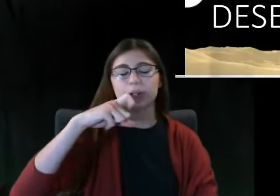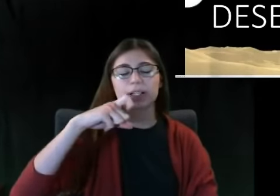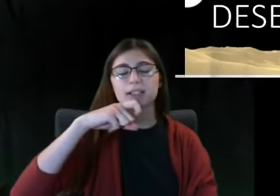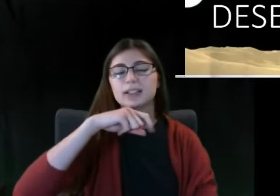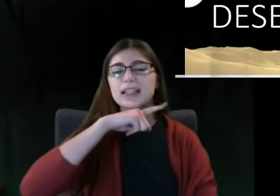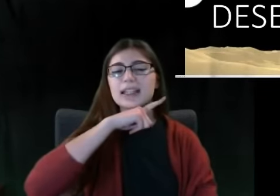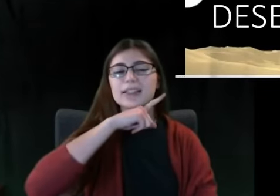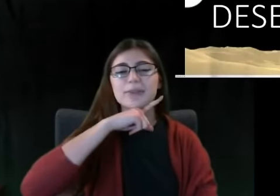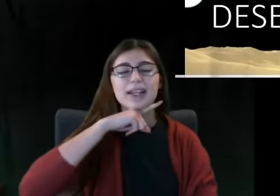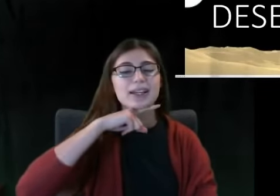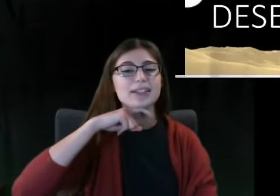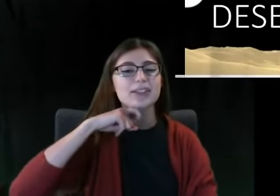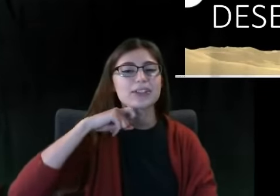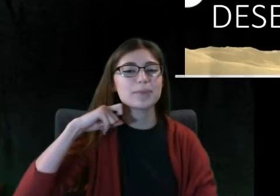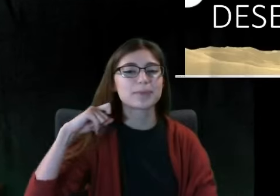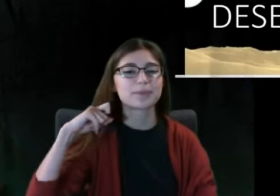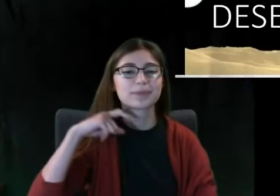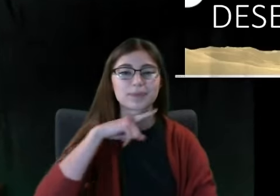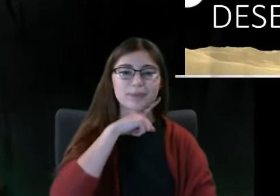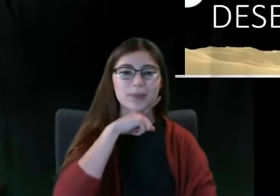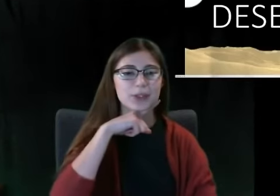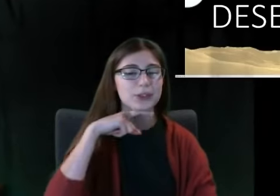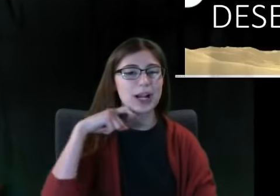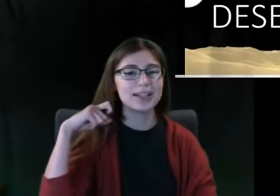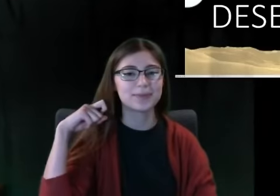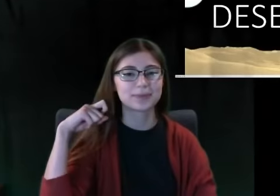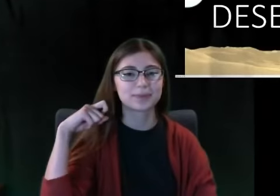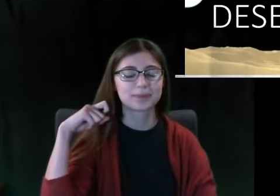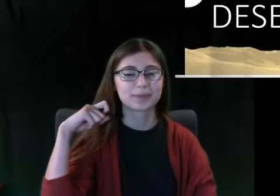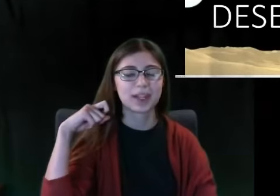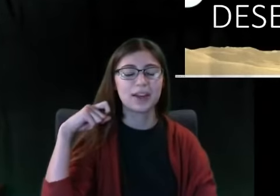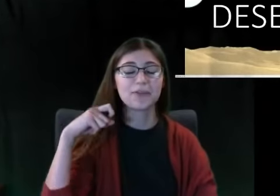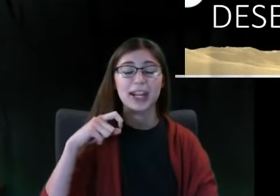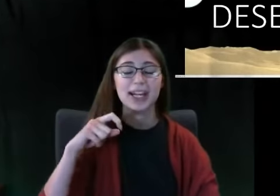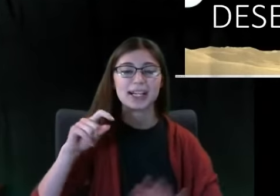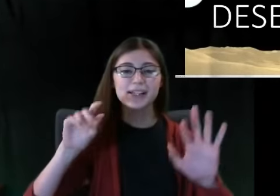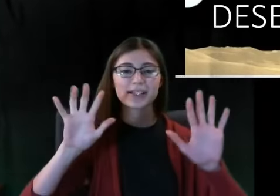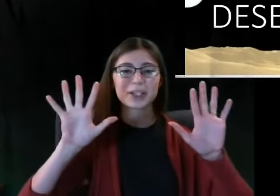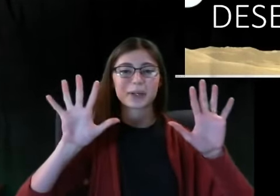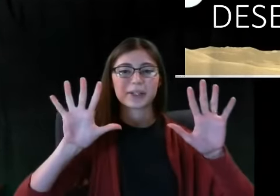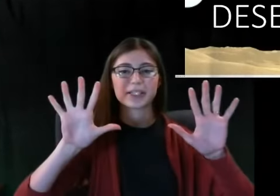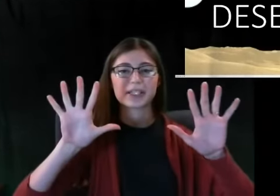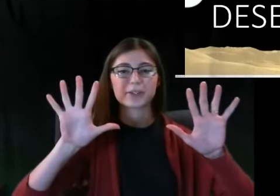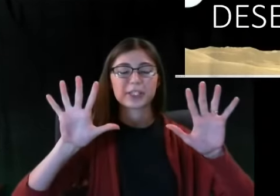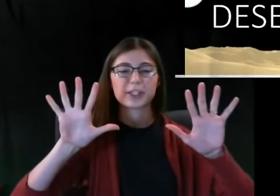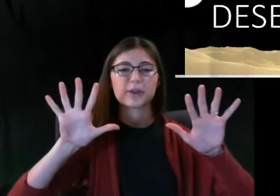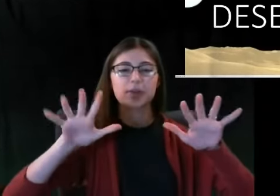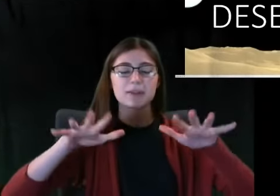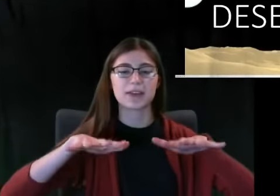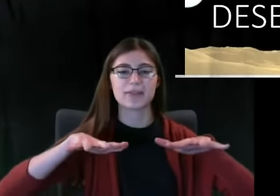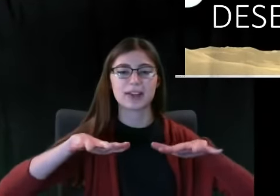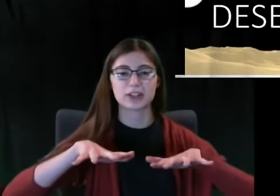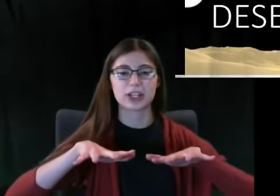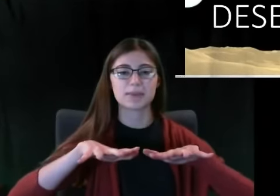crook like into an X hand shape. Dry. For area, you are going to do 2 open 5 hand shapes, palm